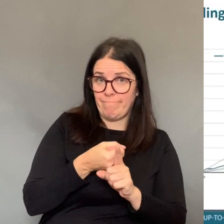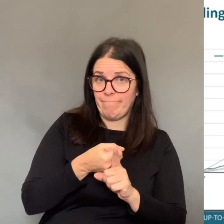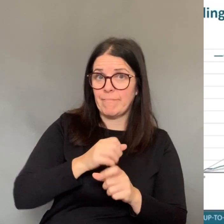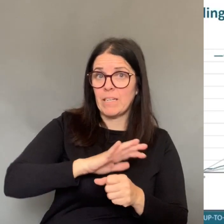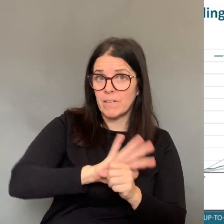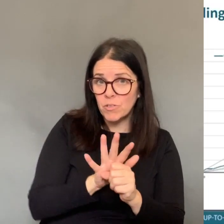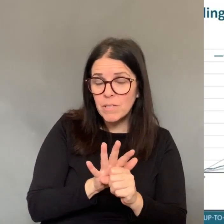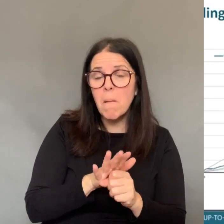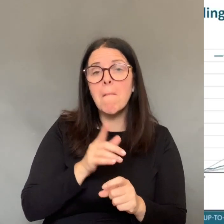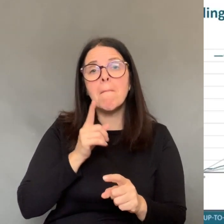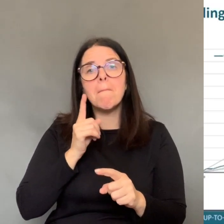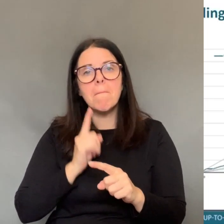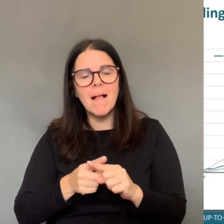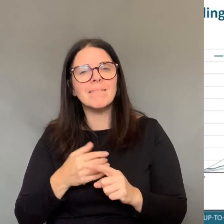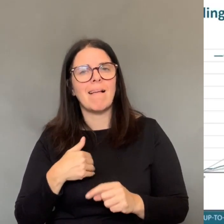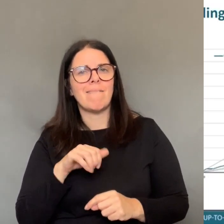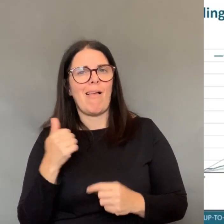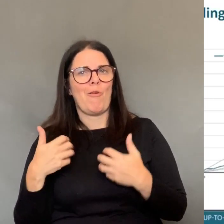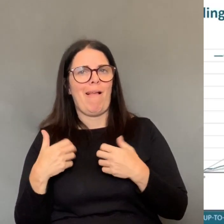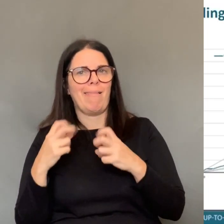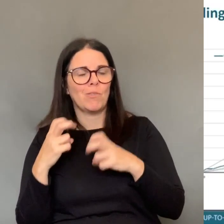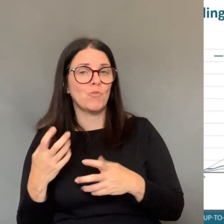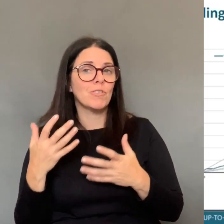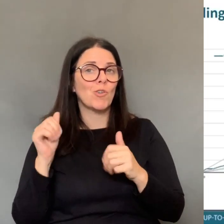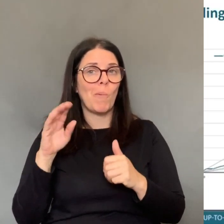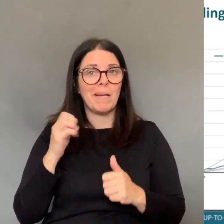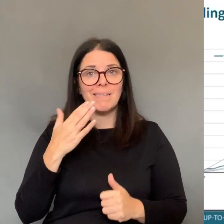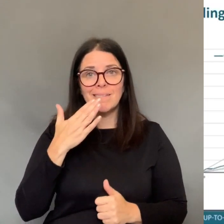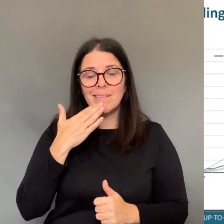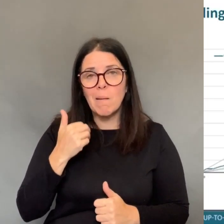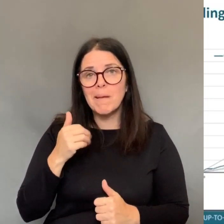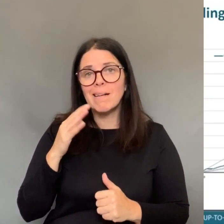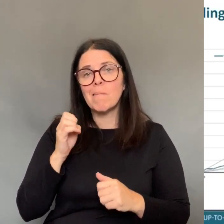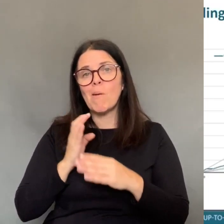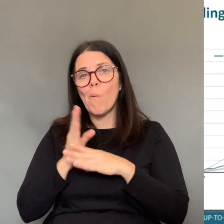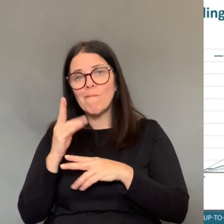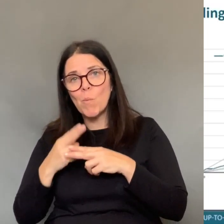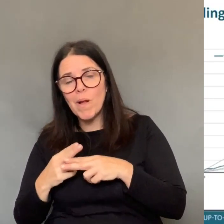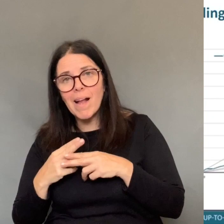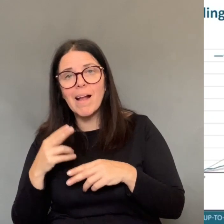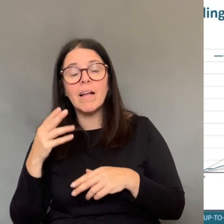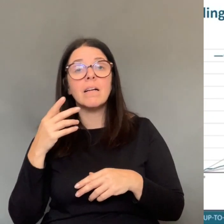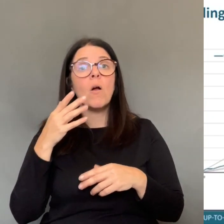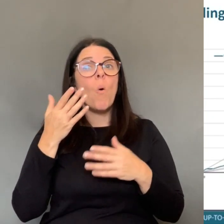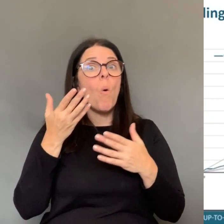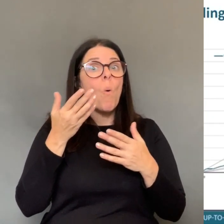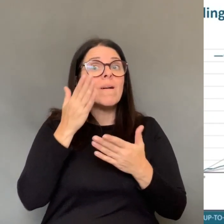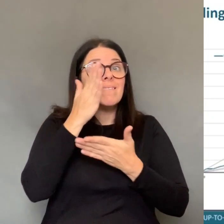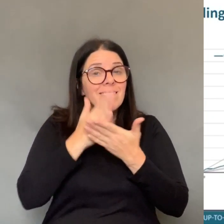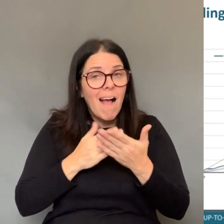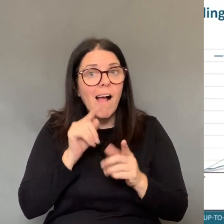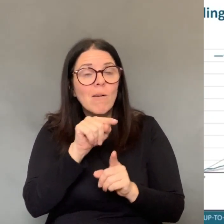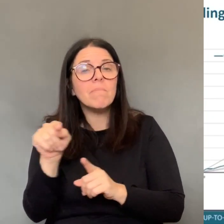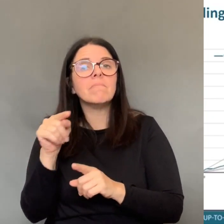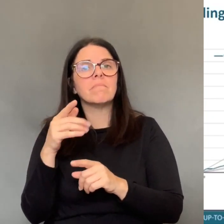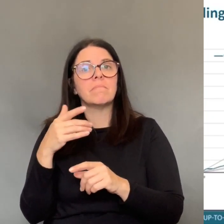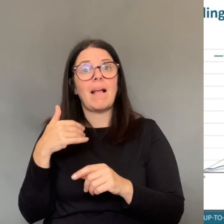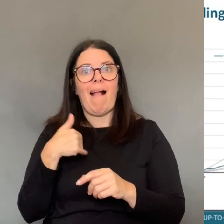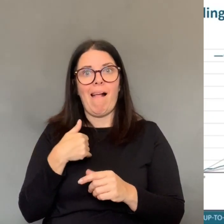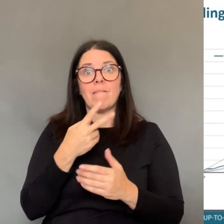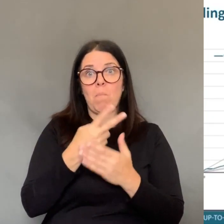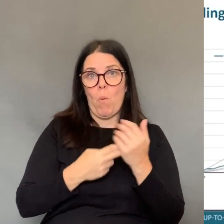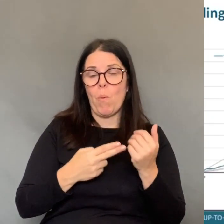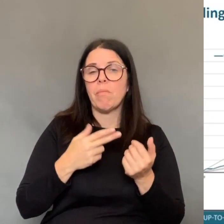So now the biggest question is, where are we heading? Last time when I showed this graph, we were in the upward trajectory with respect to the case doubling